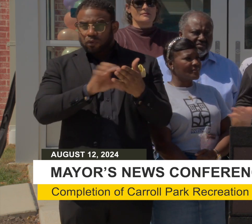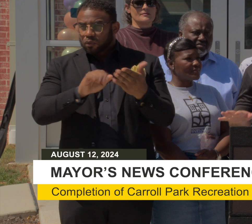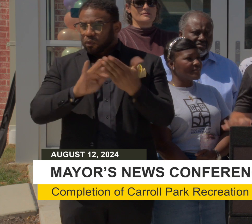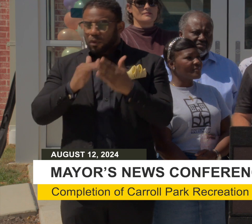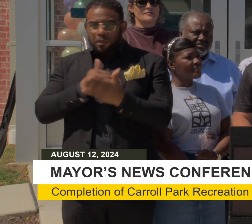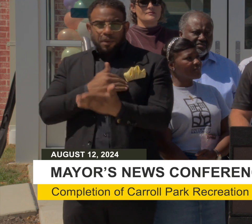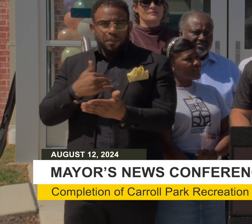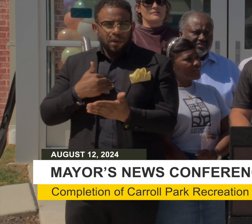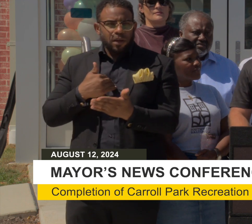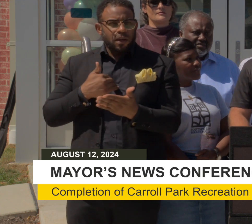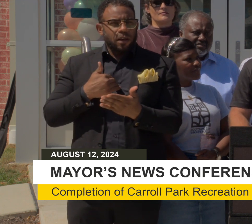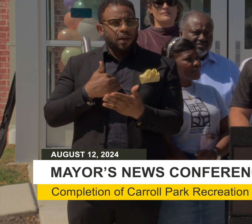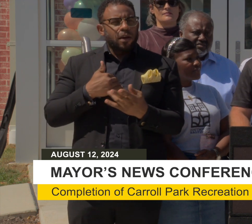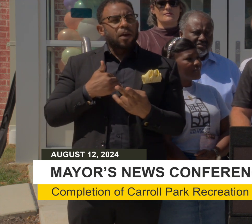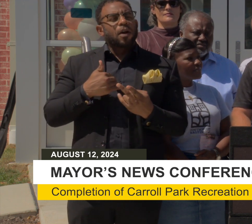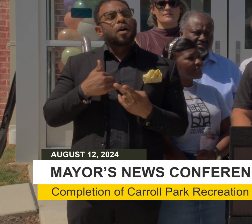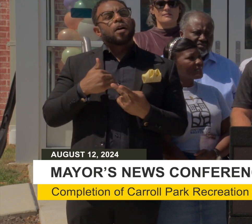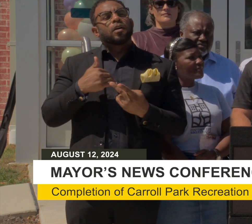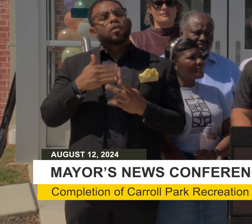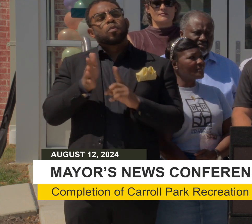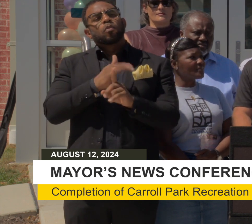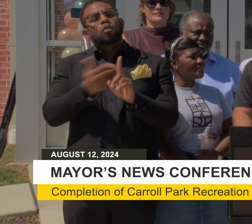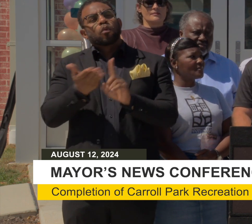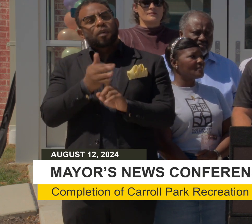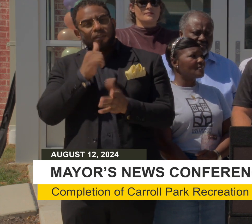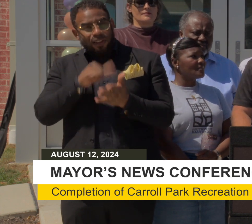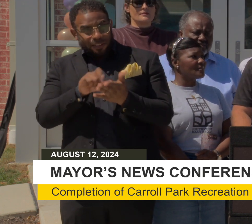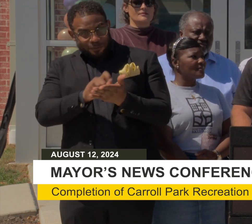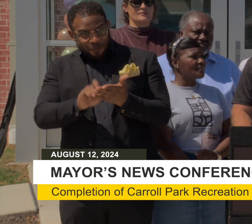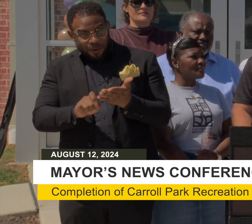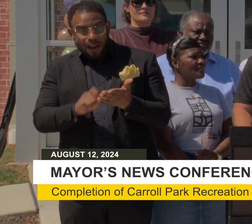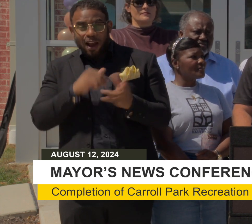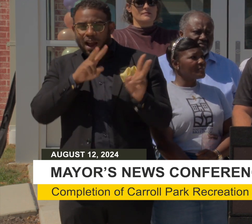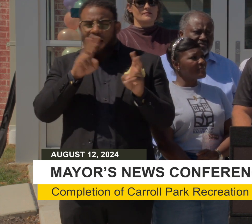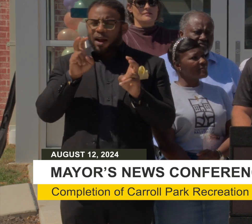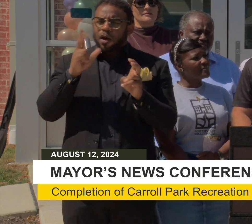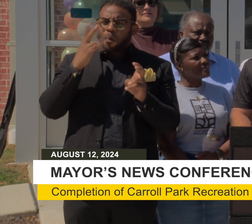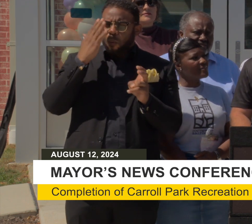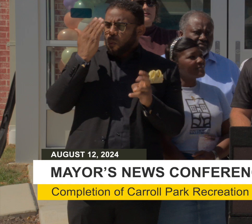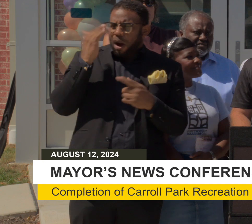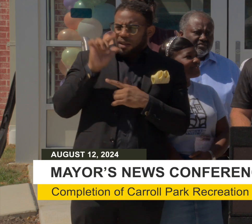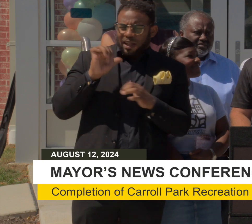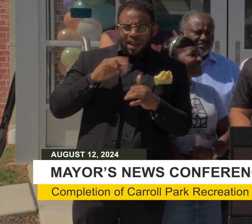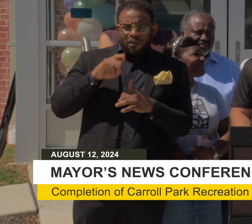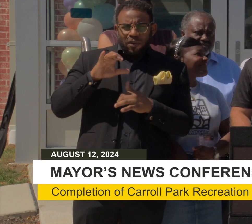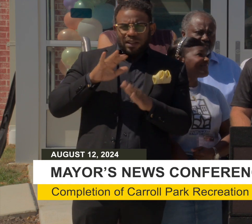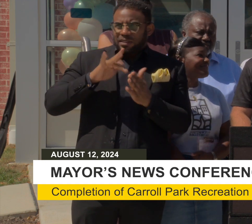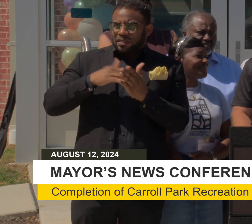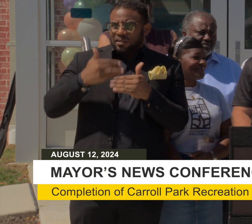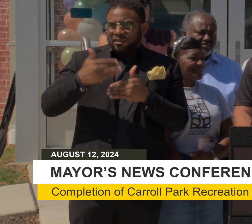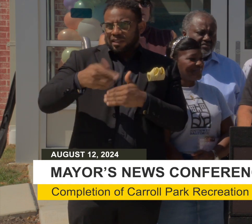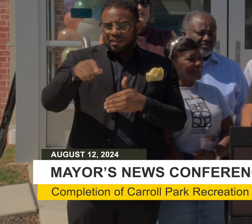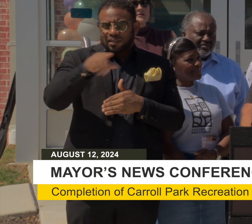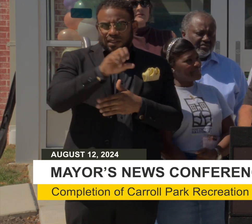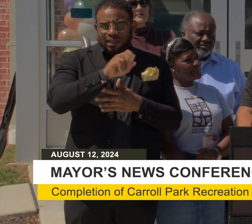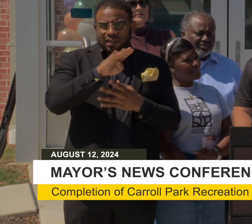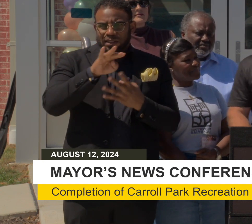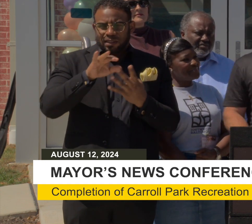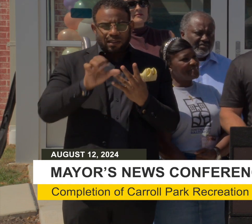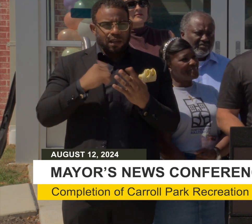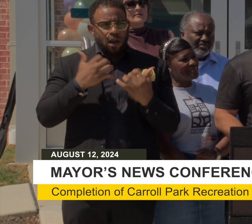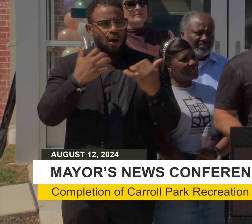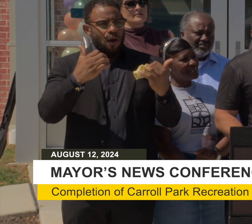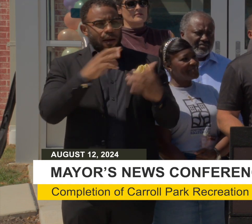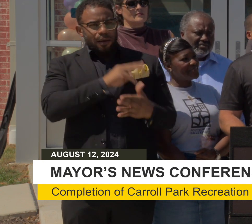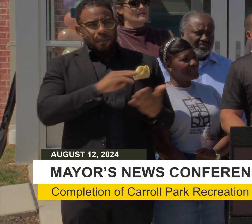Our format was a persuasive letter. Our topic was why we should have a rec center next to SBCS. and our audience was